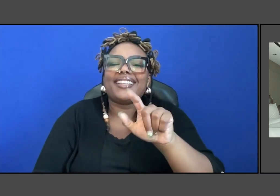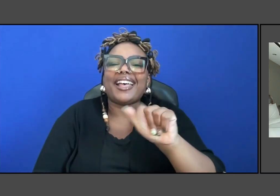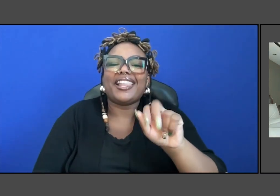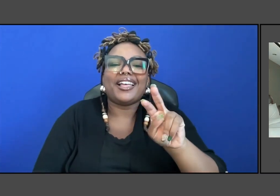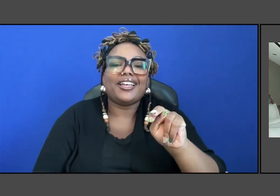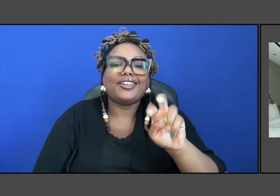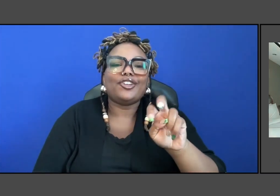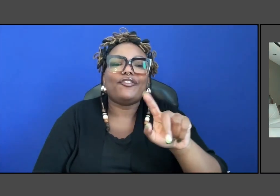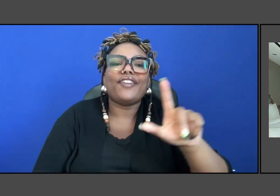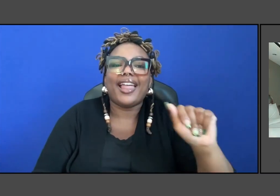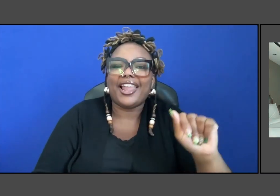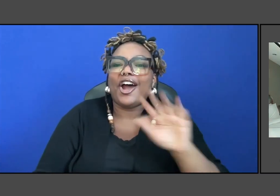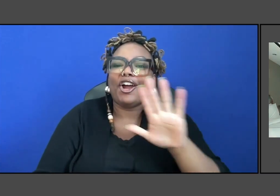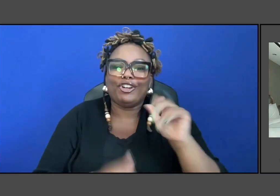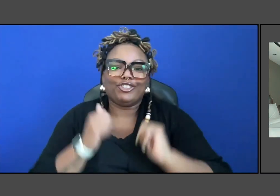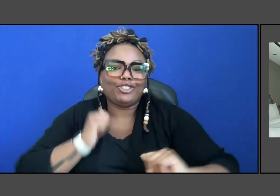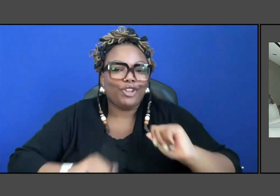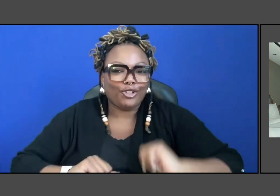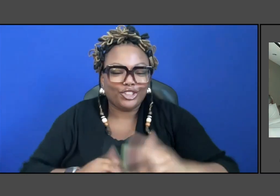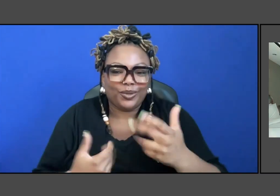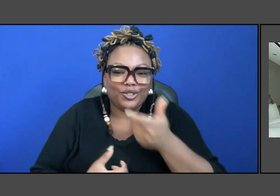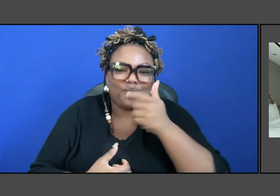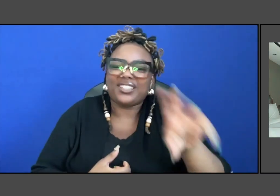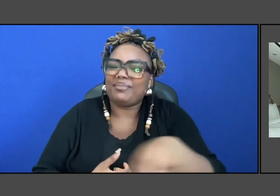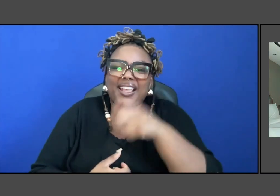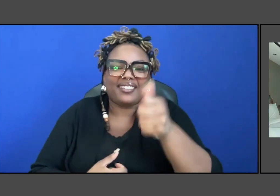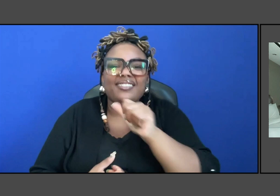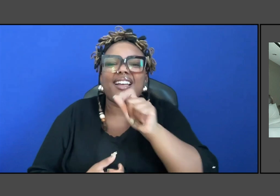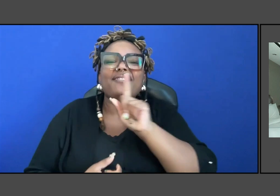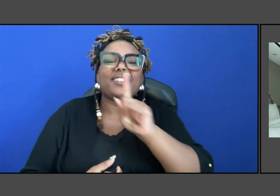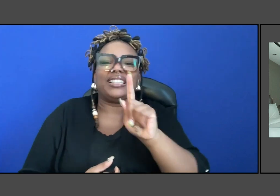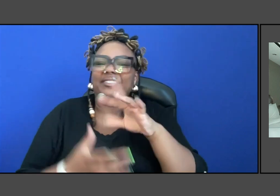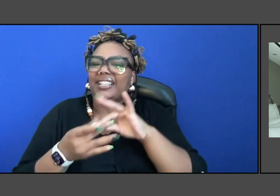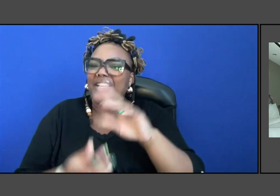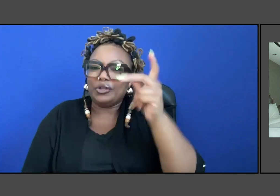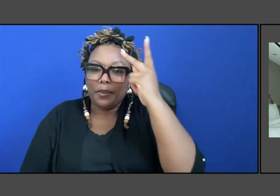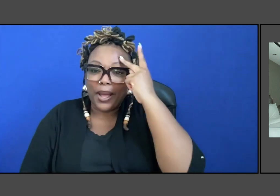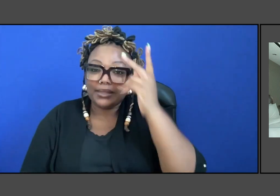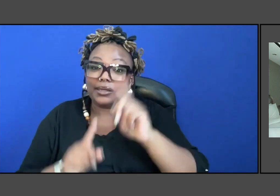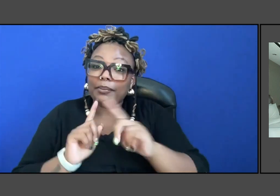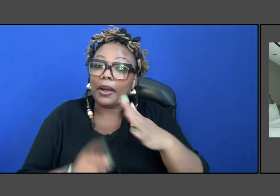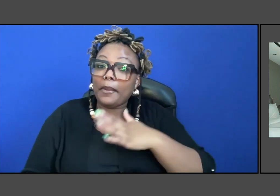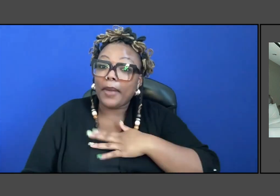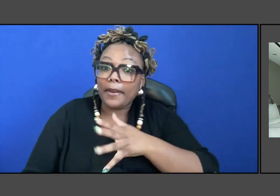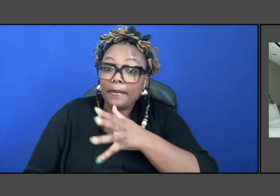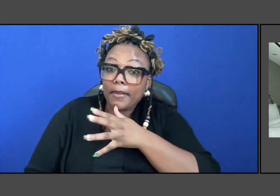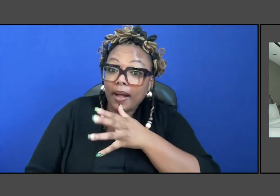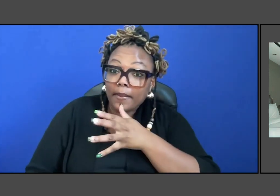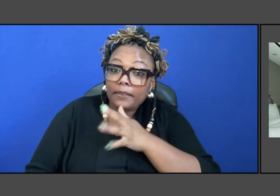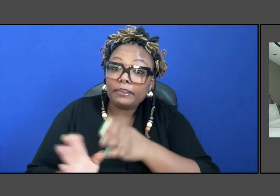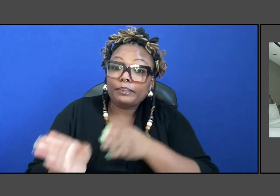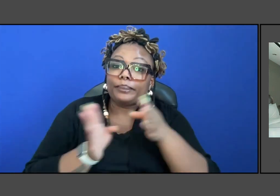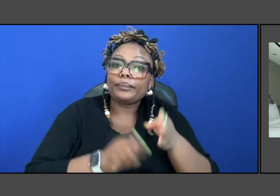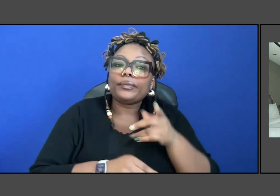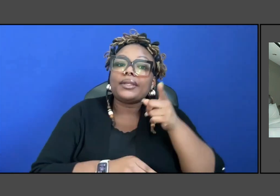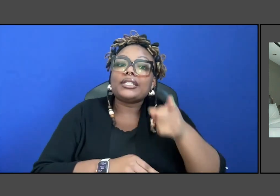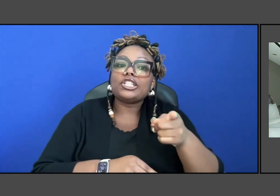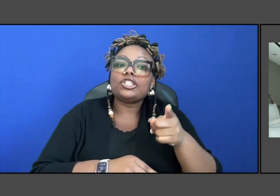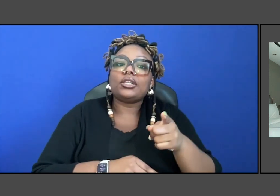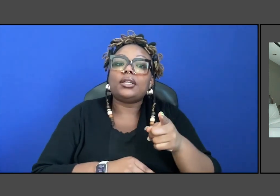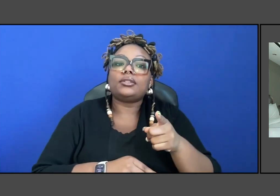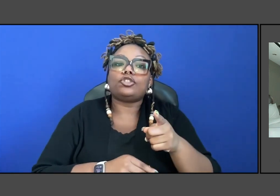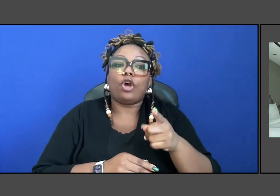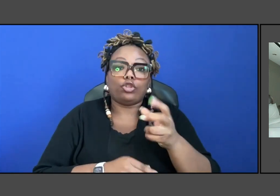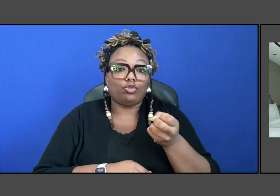Sábado Gigante or something else. But my mom even though she had gone through 12 years